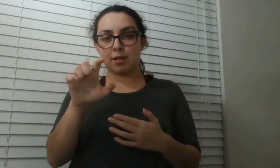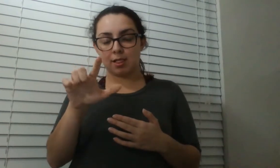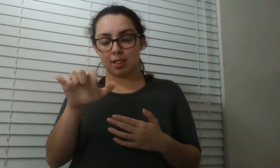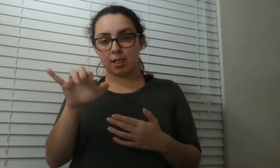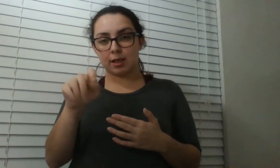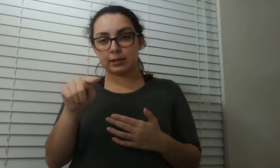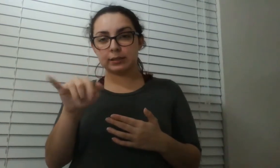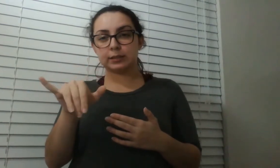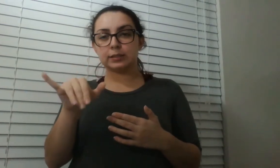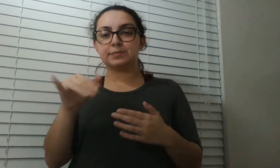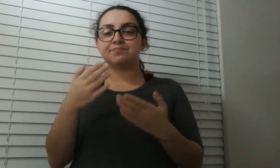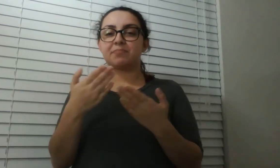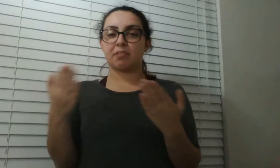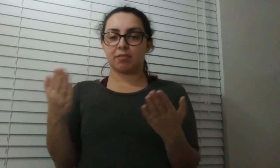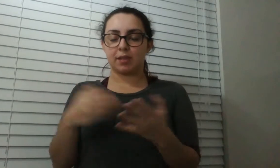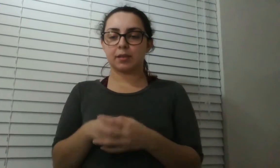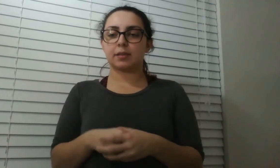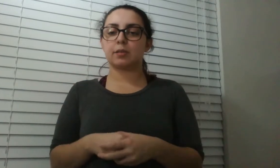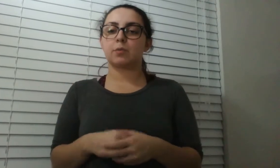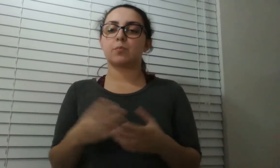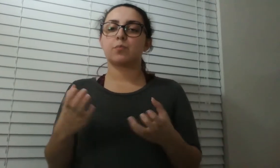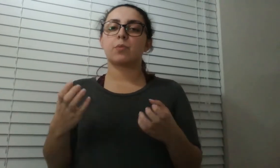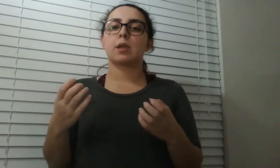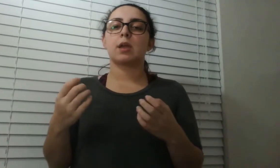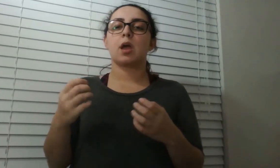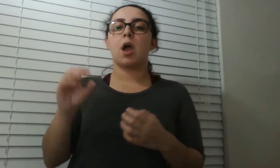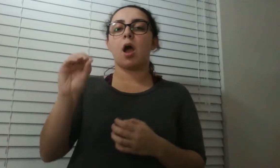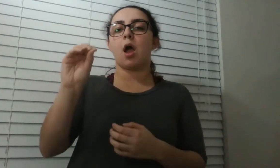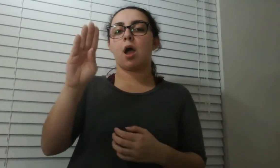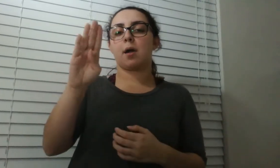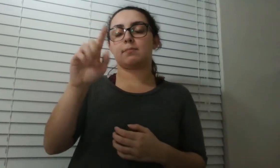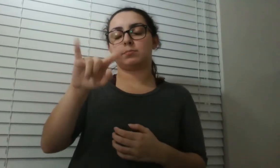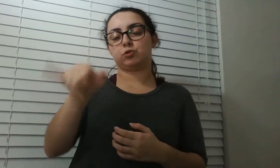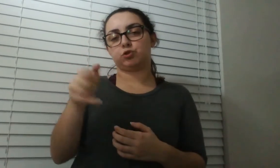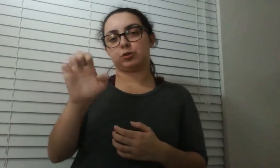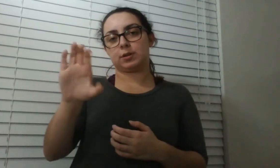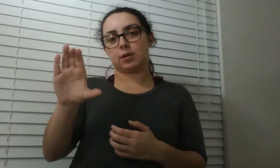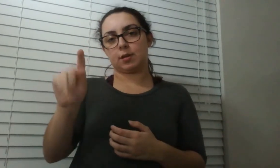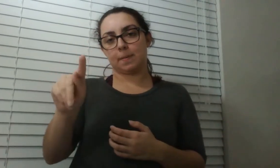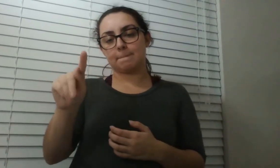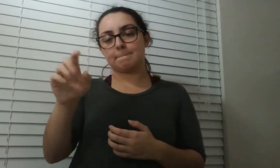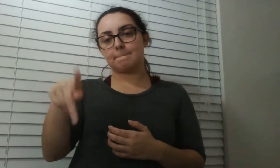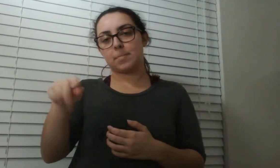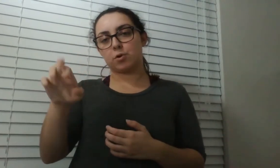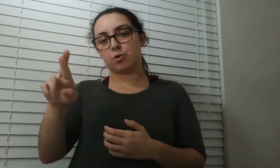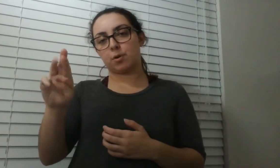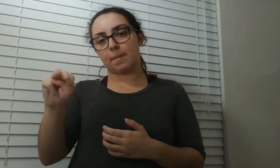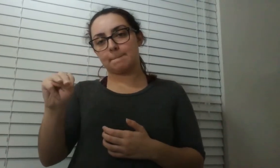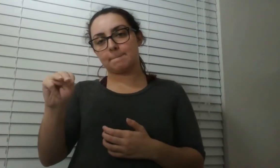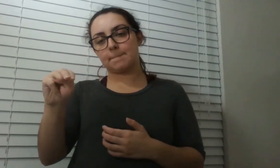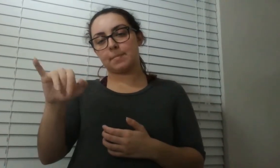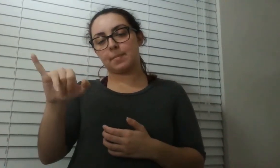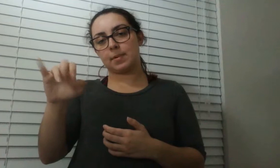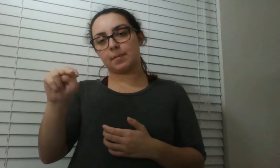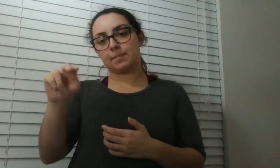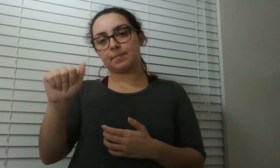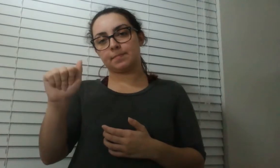kids, about object permanence. Which is this whole idea in child psychology that when babies are really